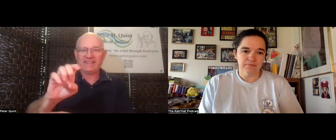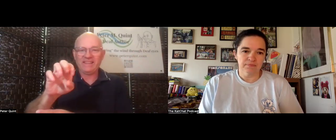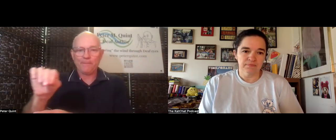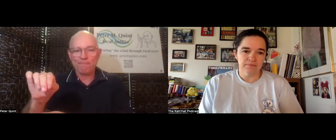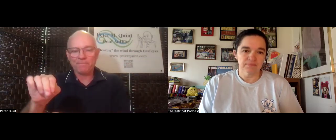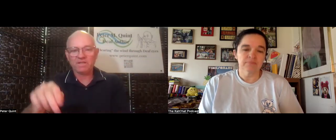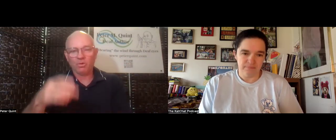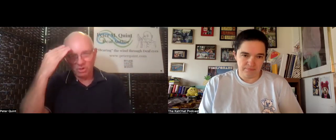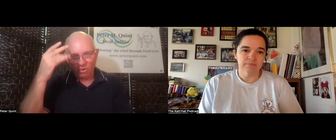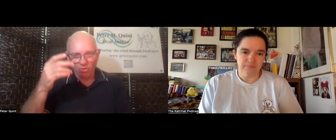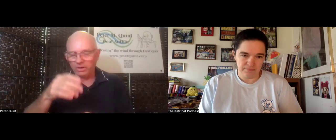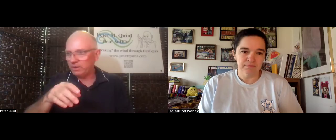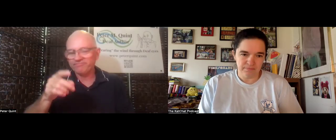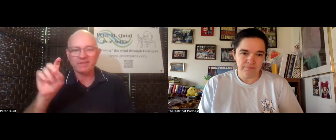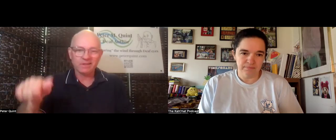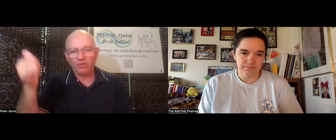redeem,